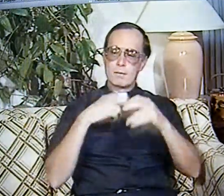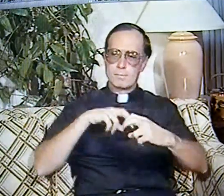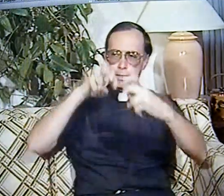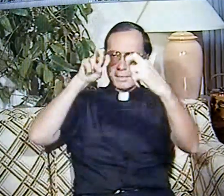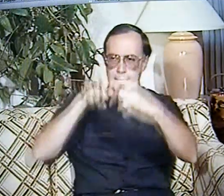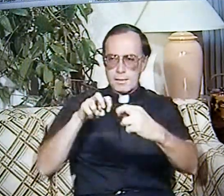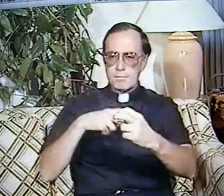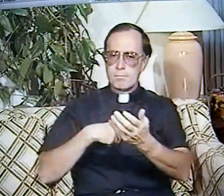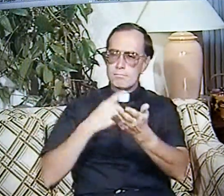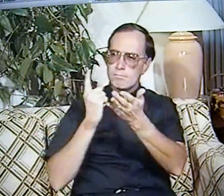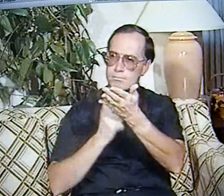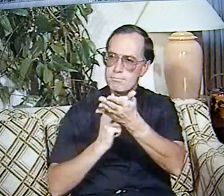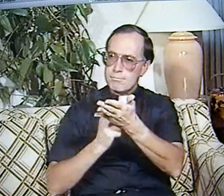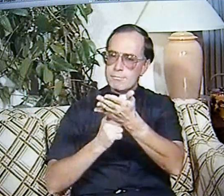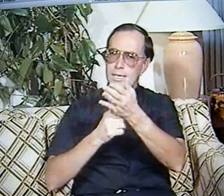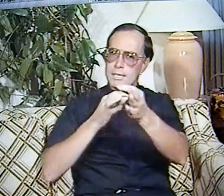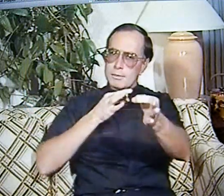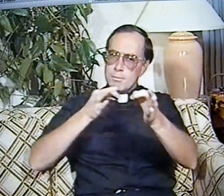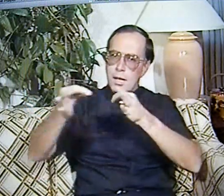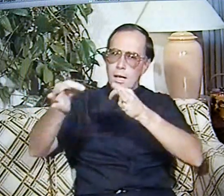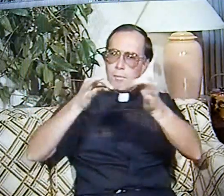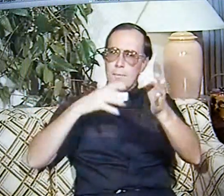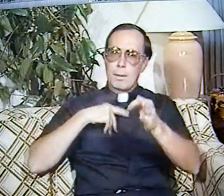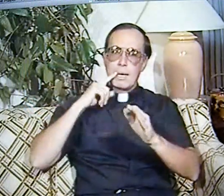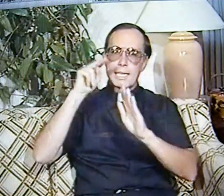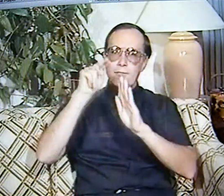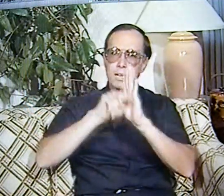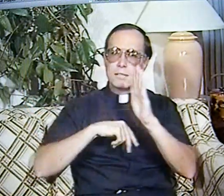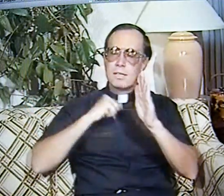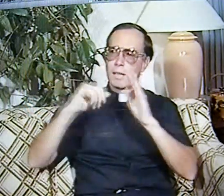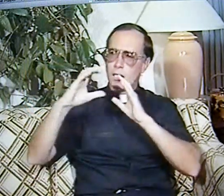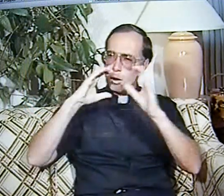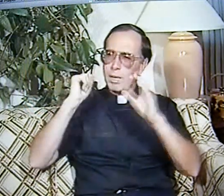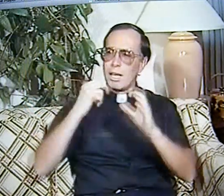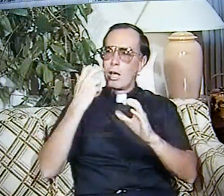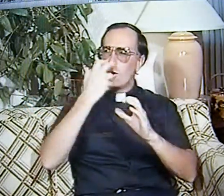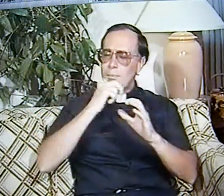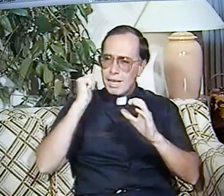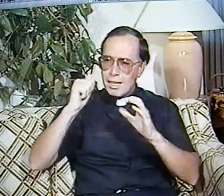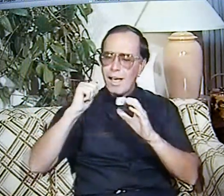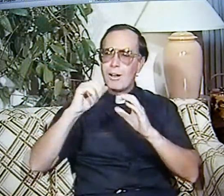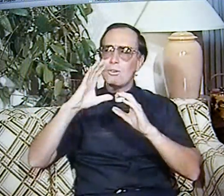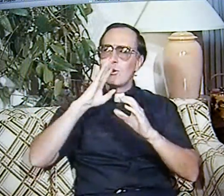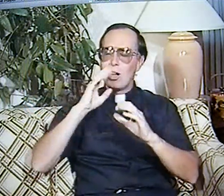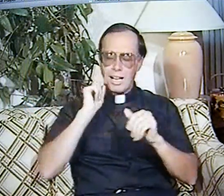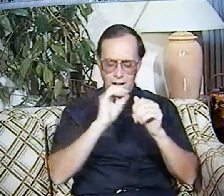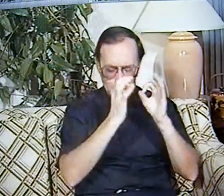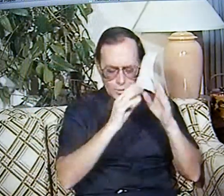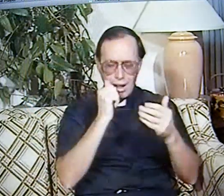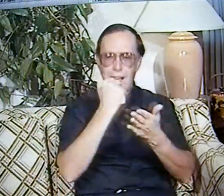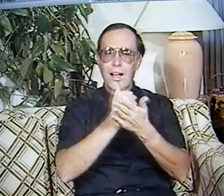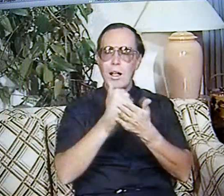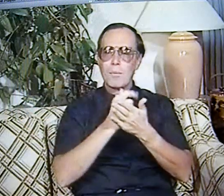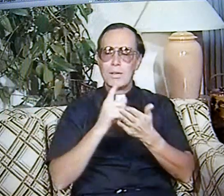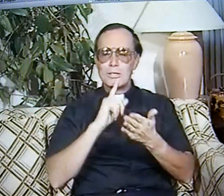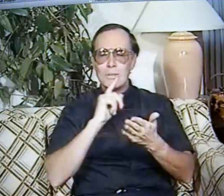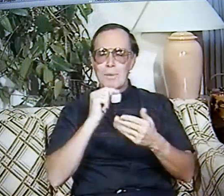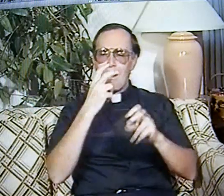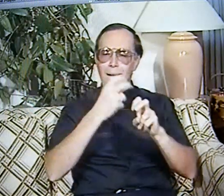Again, I knew the importance of this, so I sat down and I discussed them with that. I explained the importance and that I could lip read.